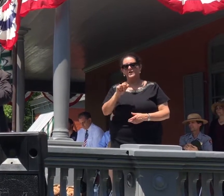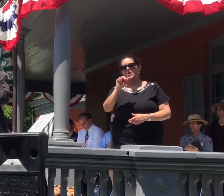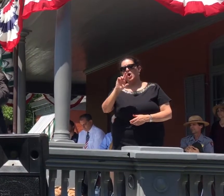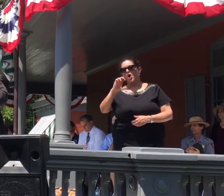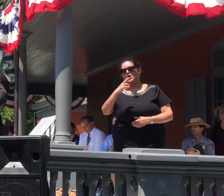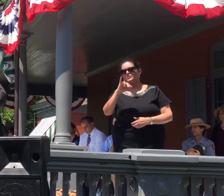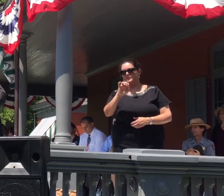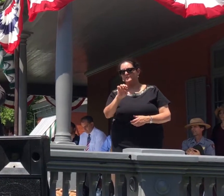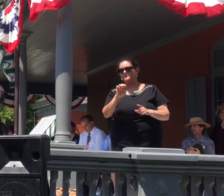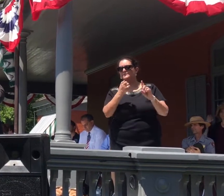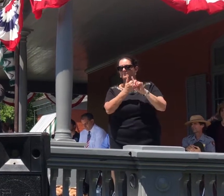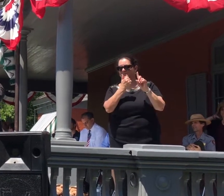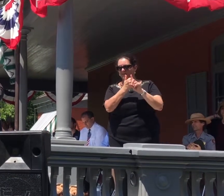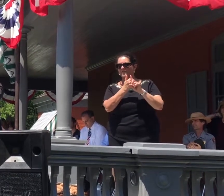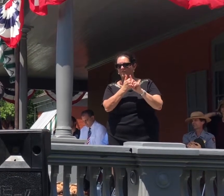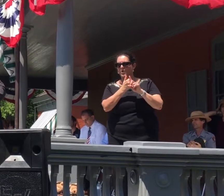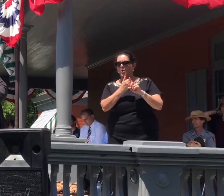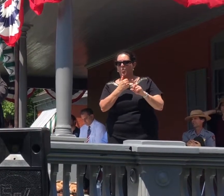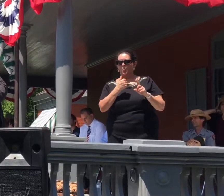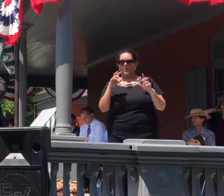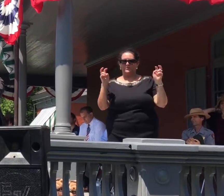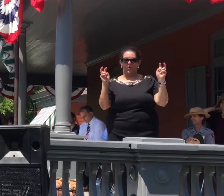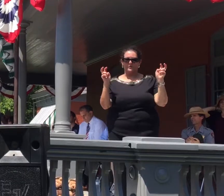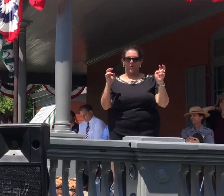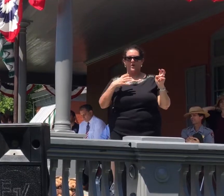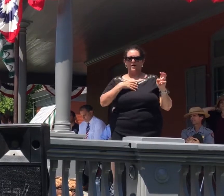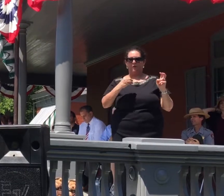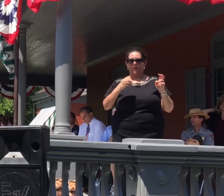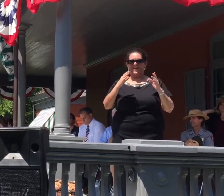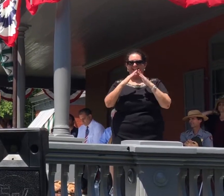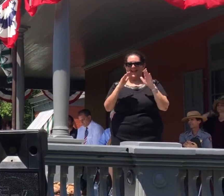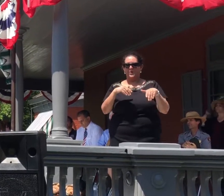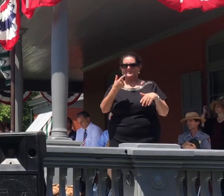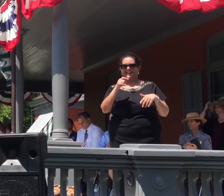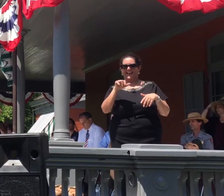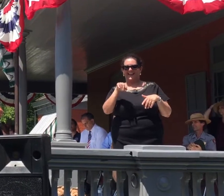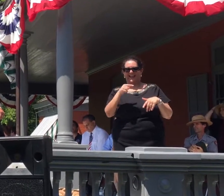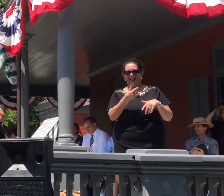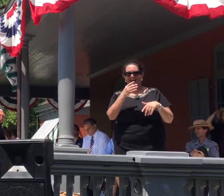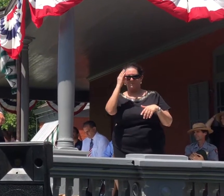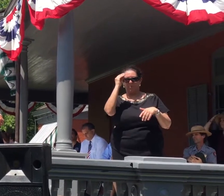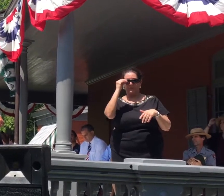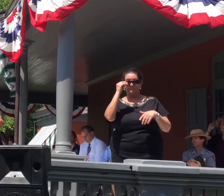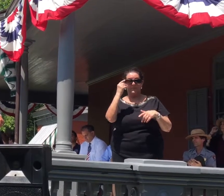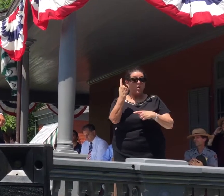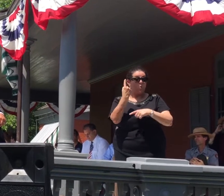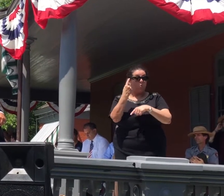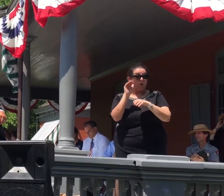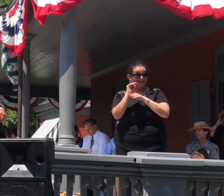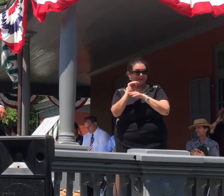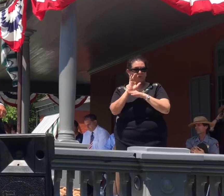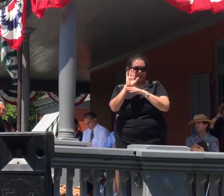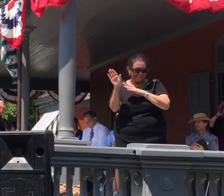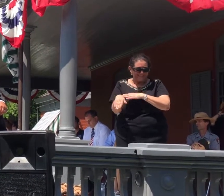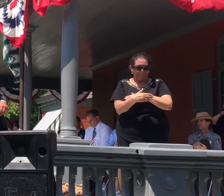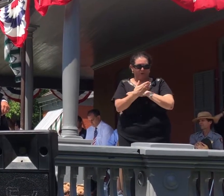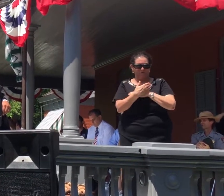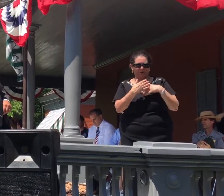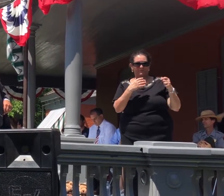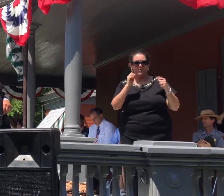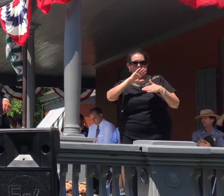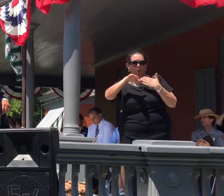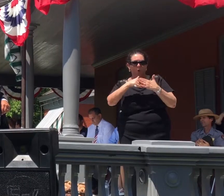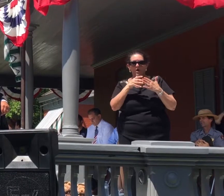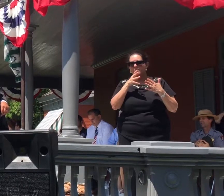Archie was a member of those White House gang boys. One evening, we had a sleepover at the White House. Every parent